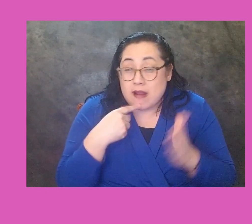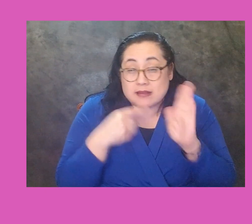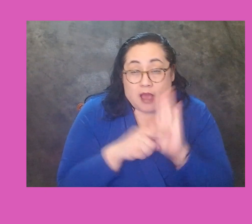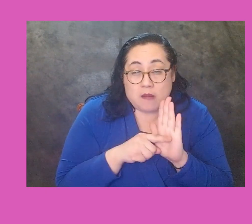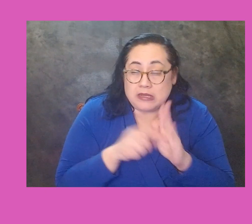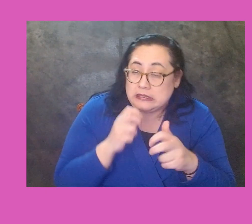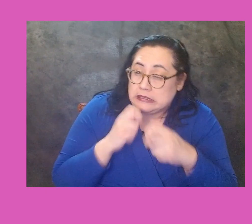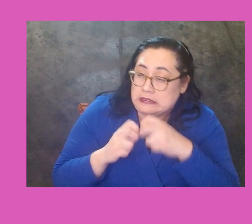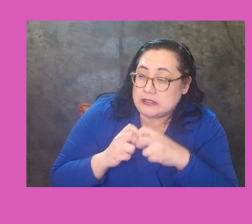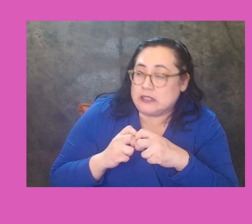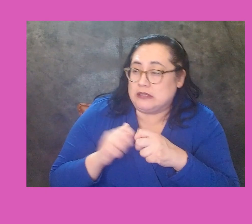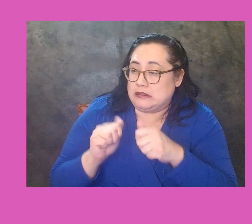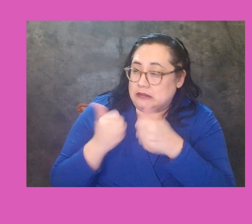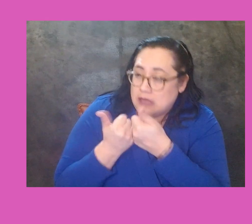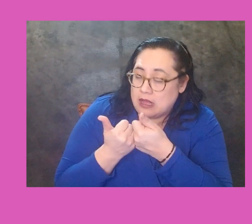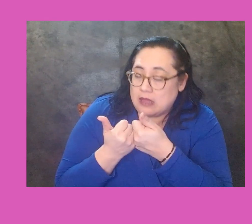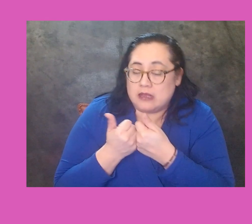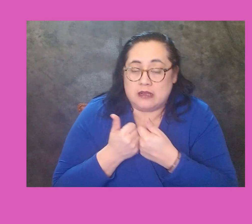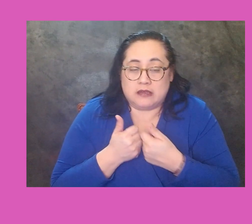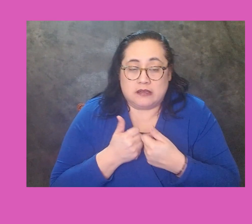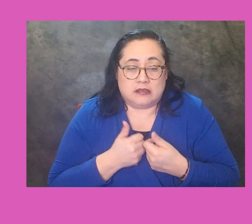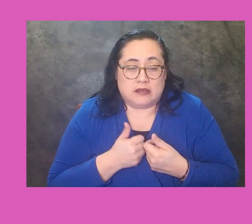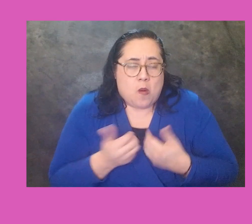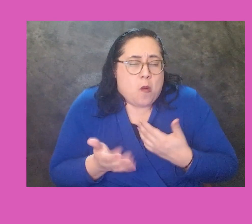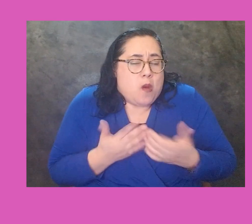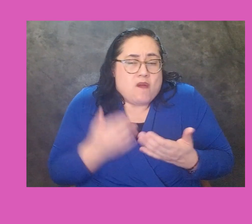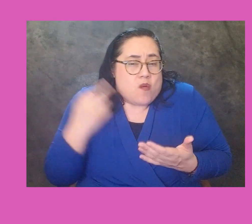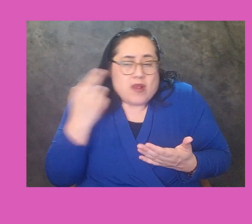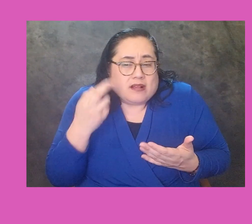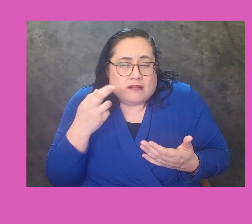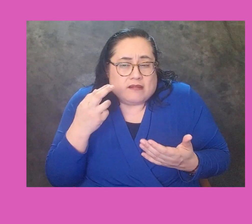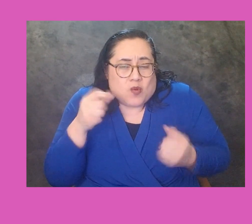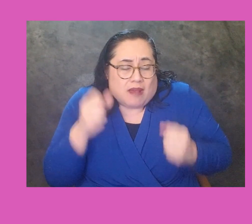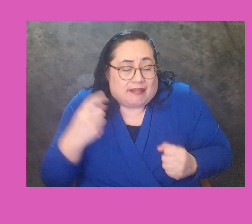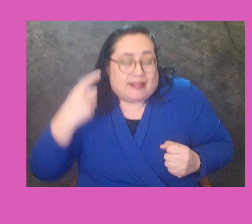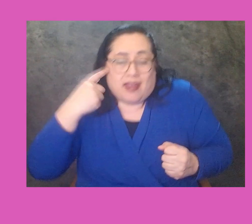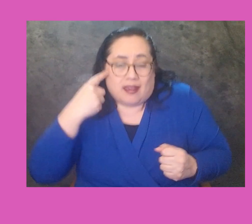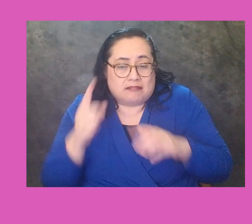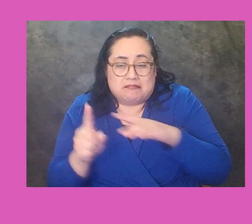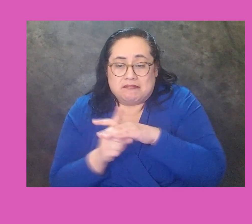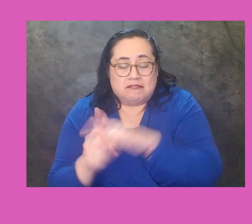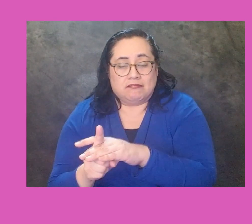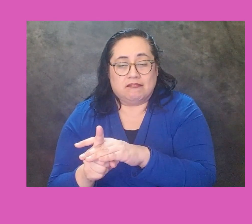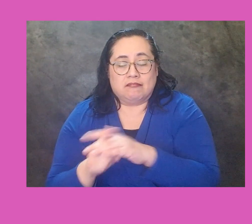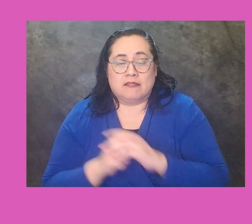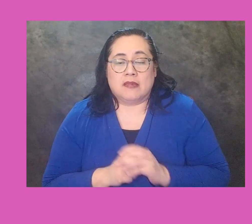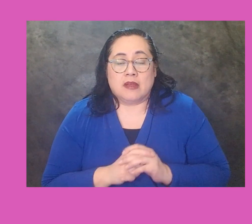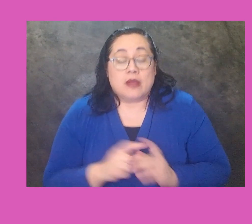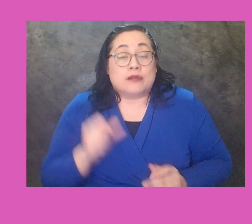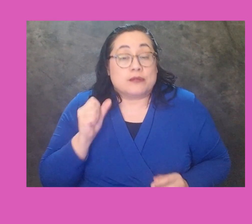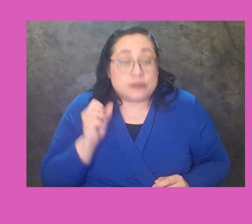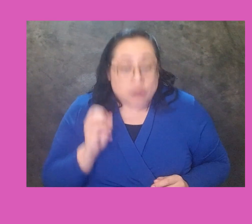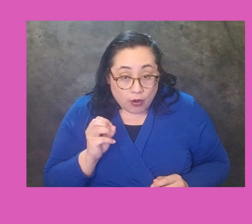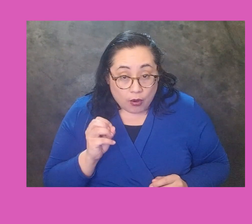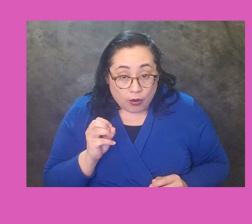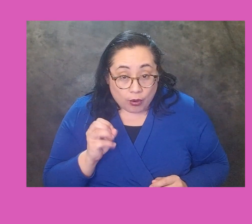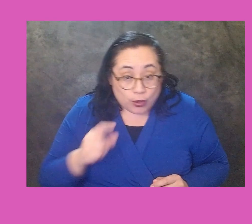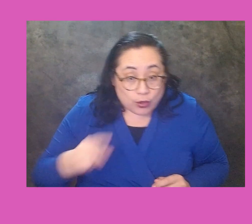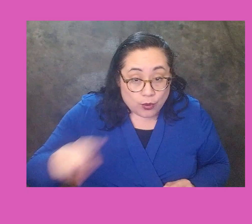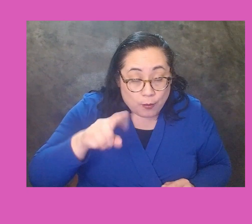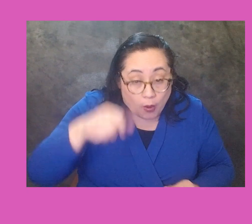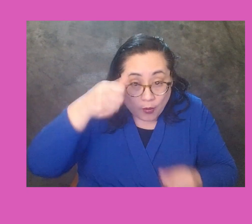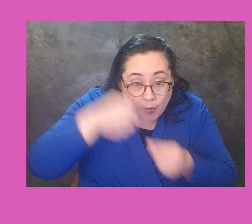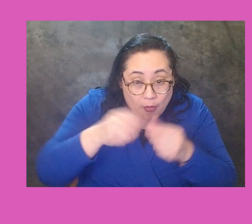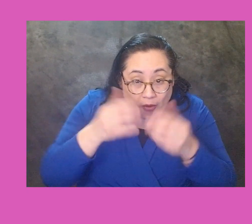given us some kind of support, maybe even an assignment that was a difficult challenge for whatever reason you can think of. And